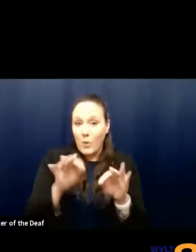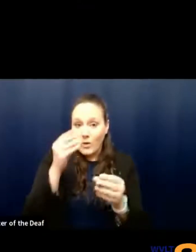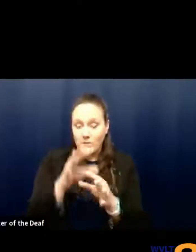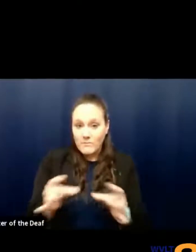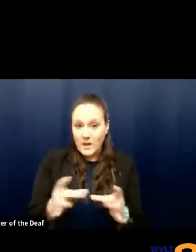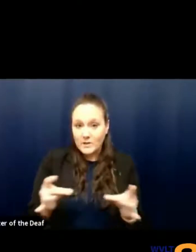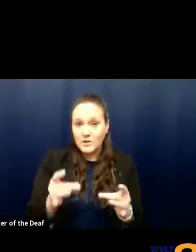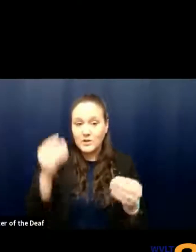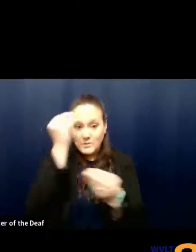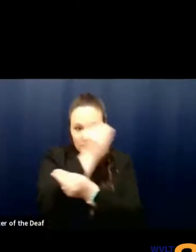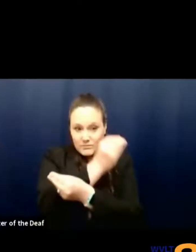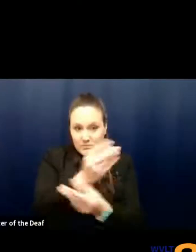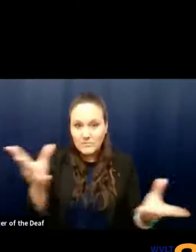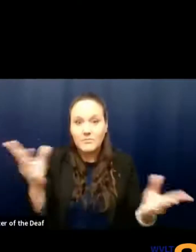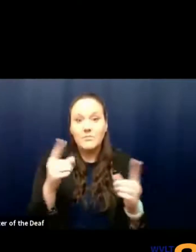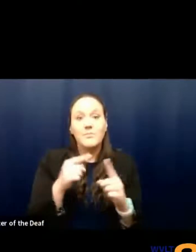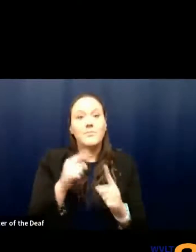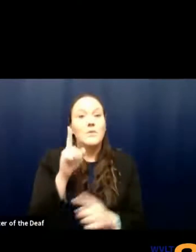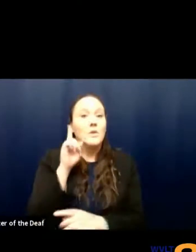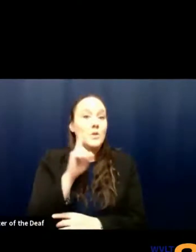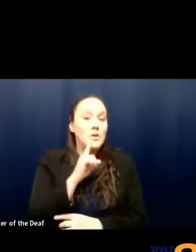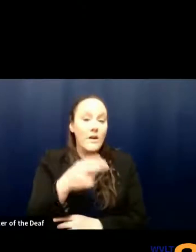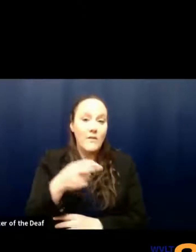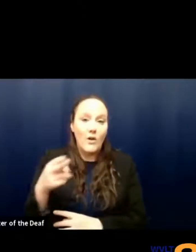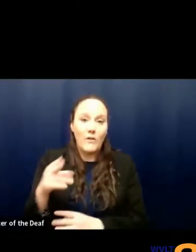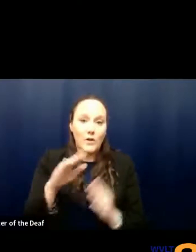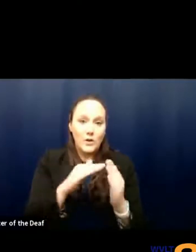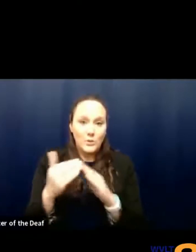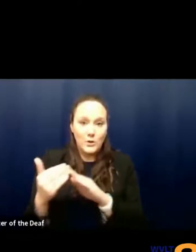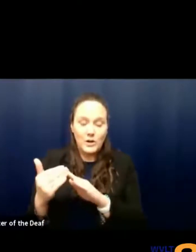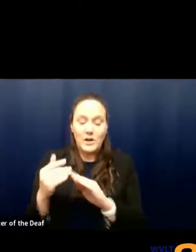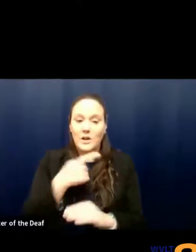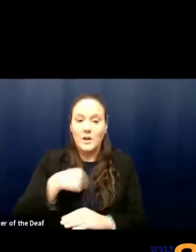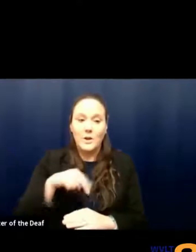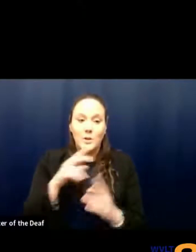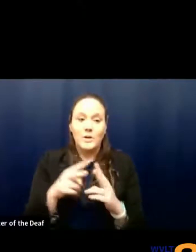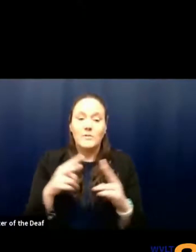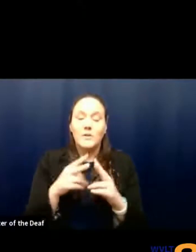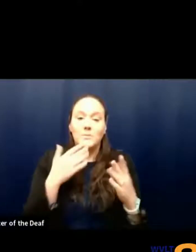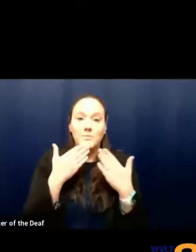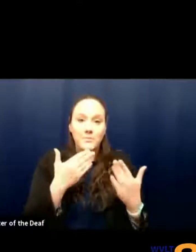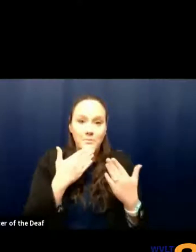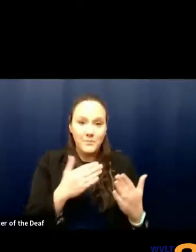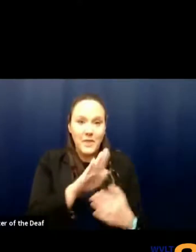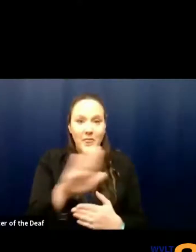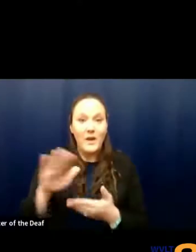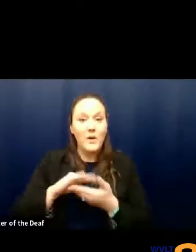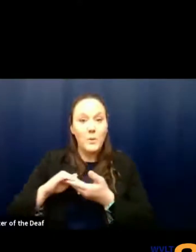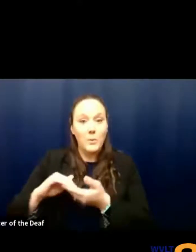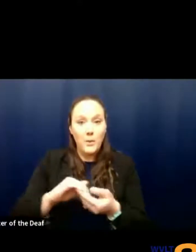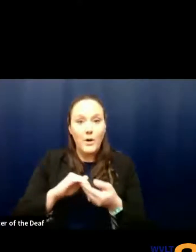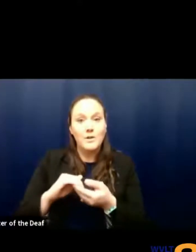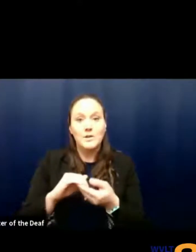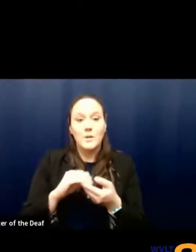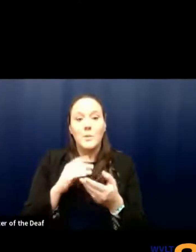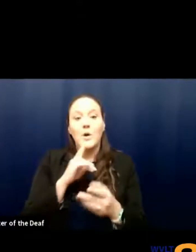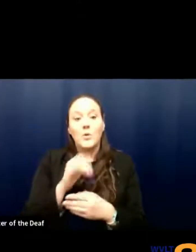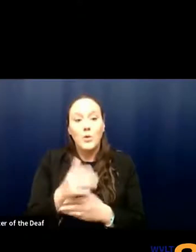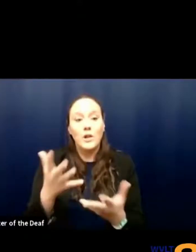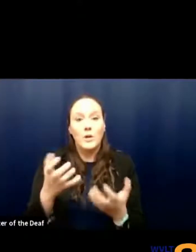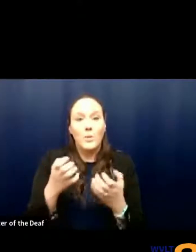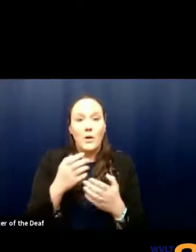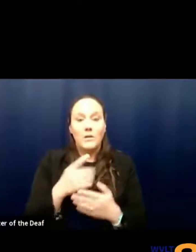that are deaf or hard of hearing. And we are so grateful for their partnership and want to extend our deep appreciation as